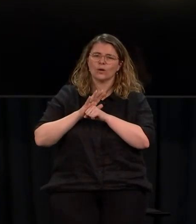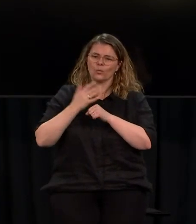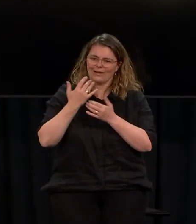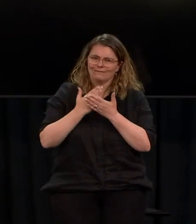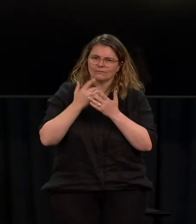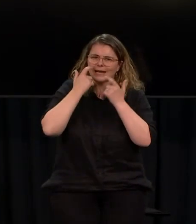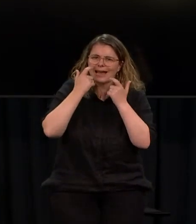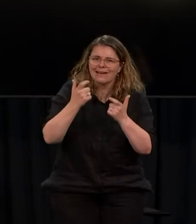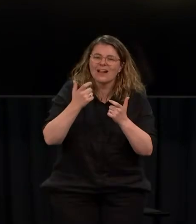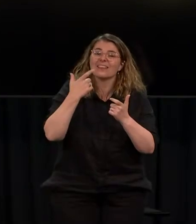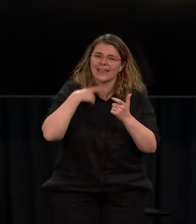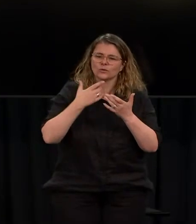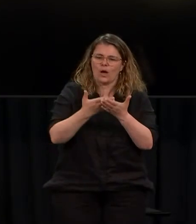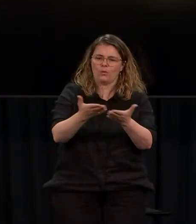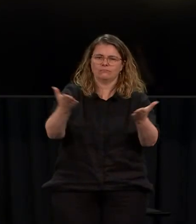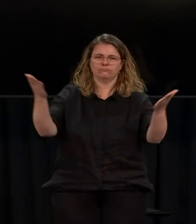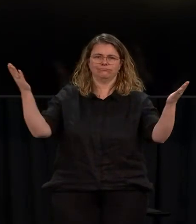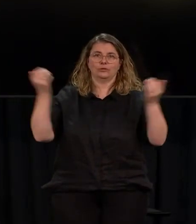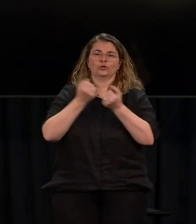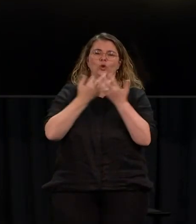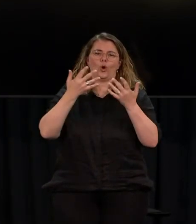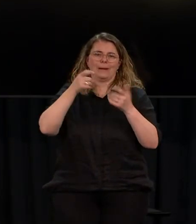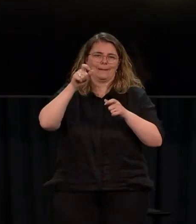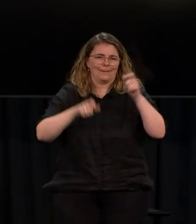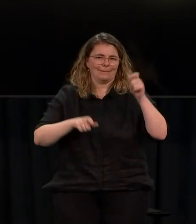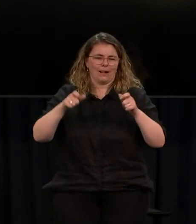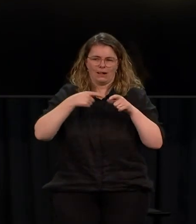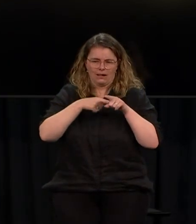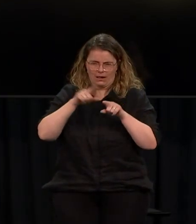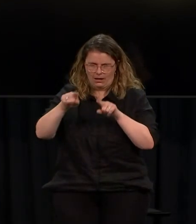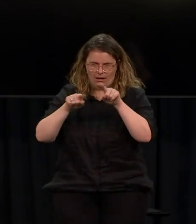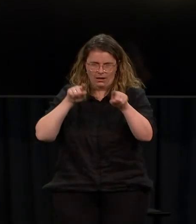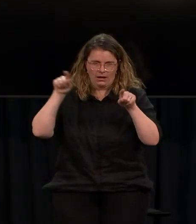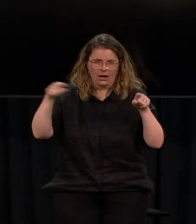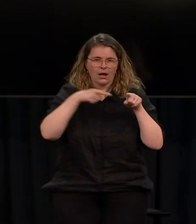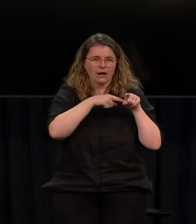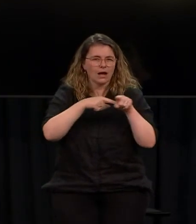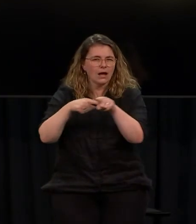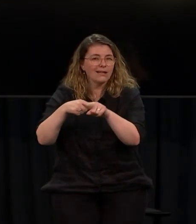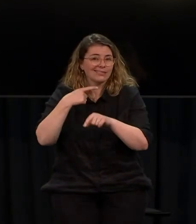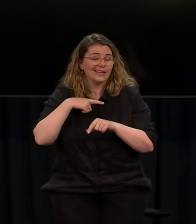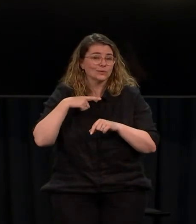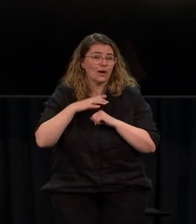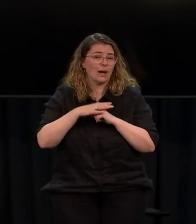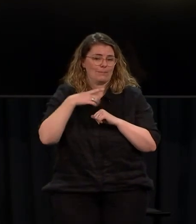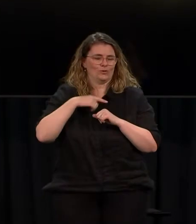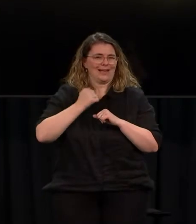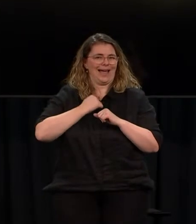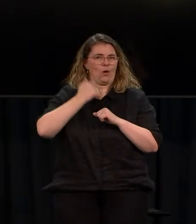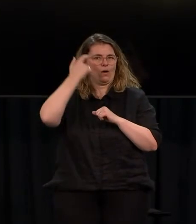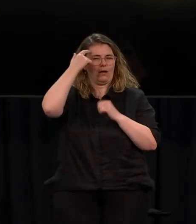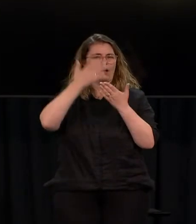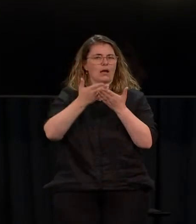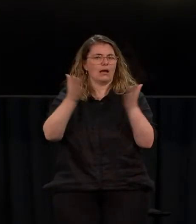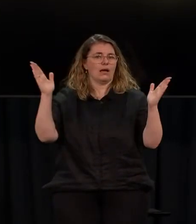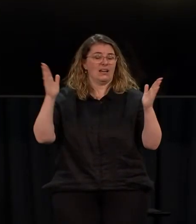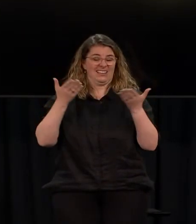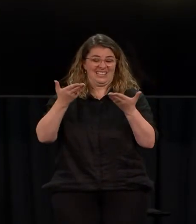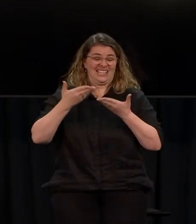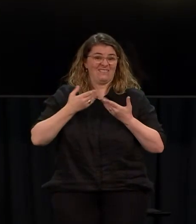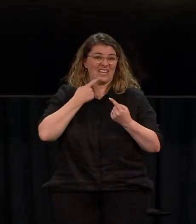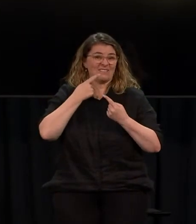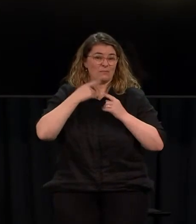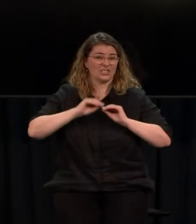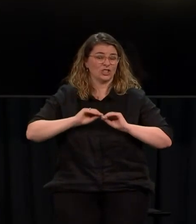very large number of contacts that we were able to successfully trace and follow through, and that's given us very good